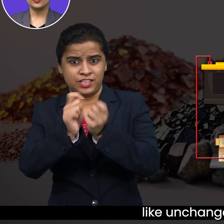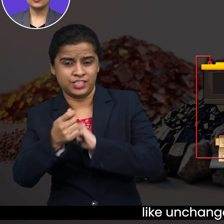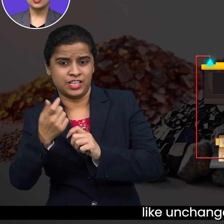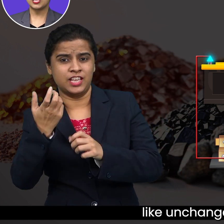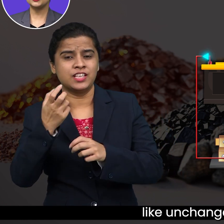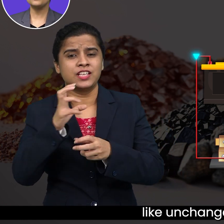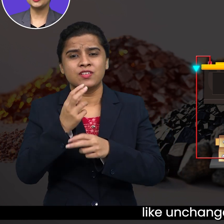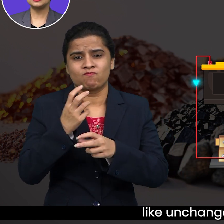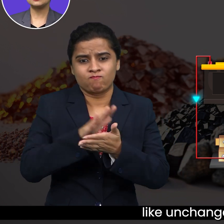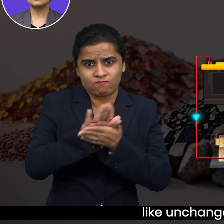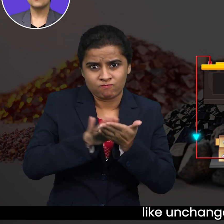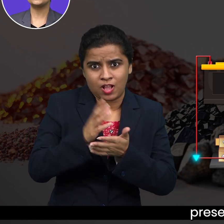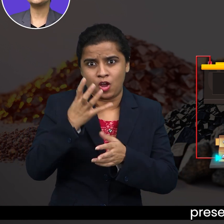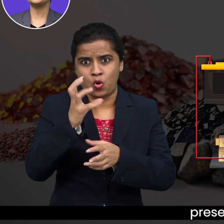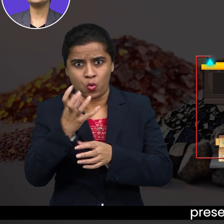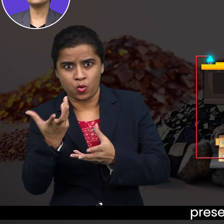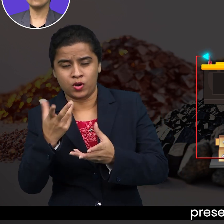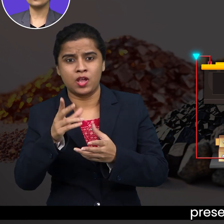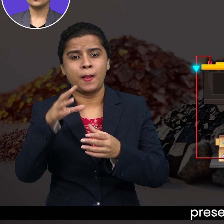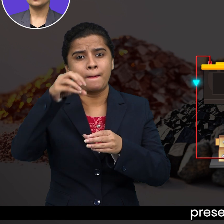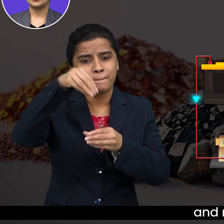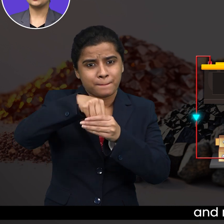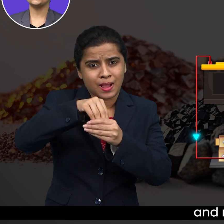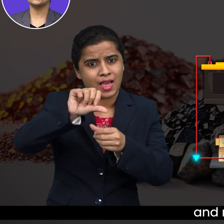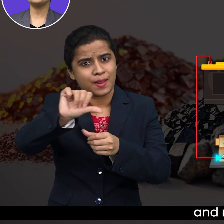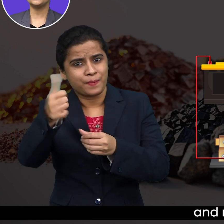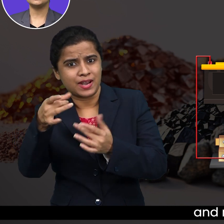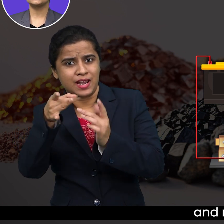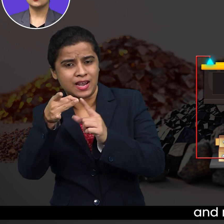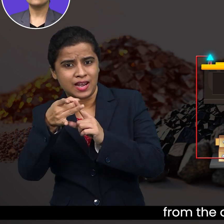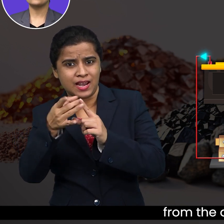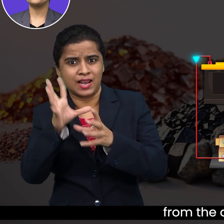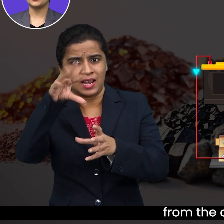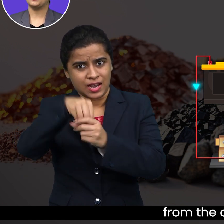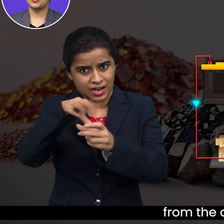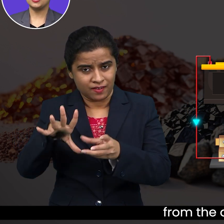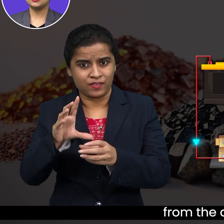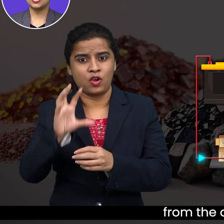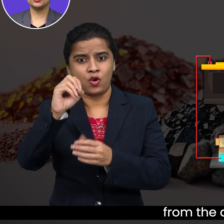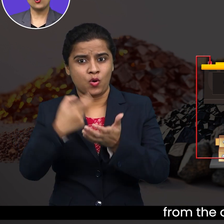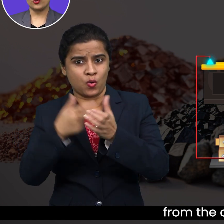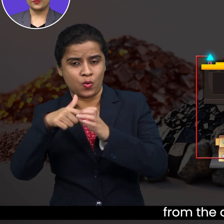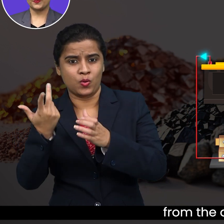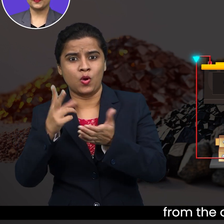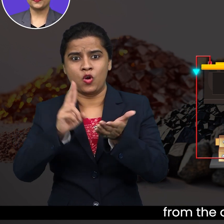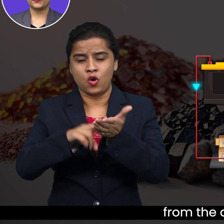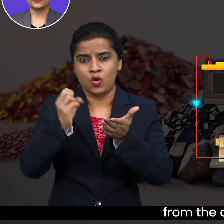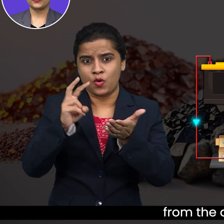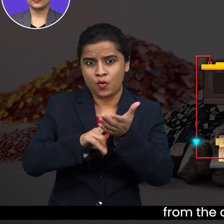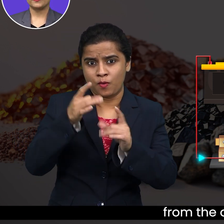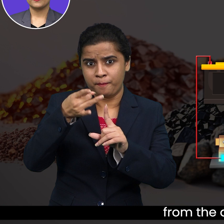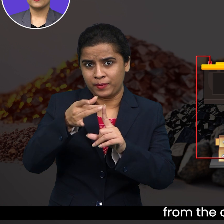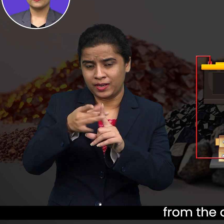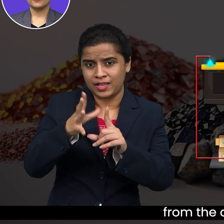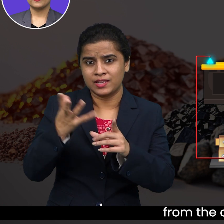ore, other metals present in the ore, and non-metals from the anions in the ore.